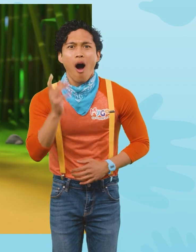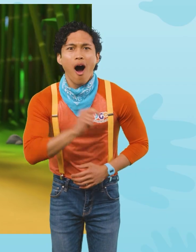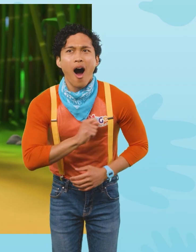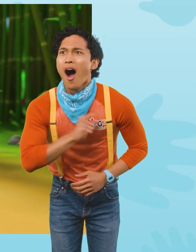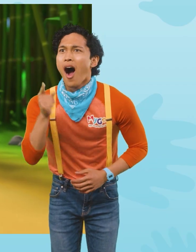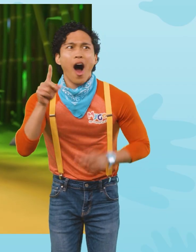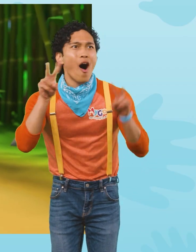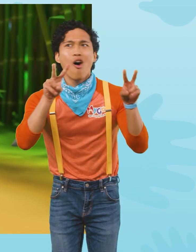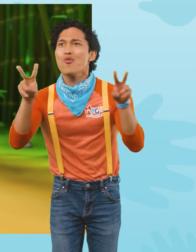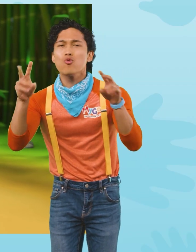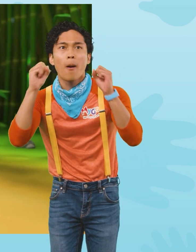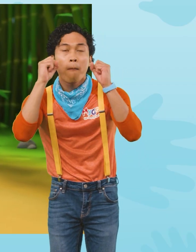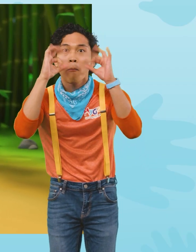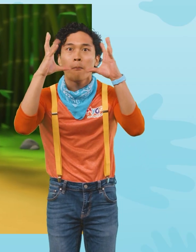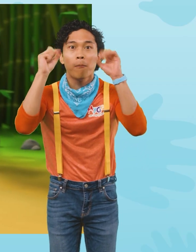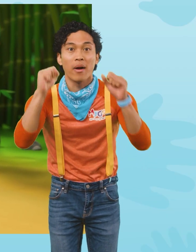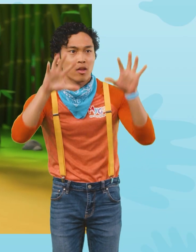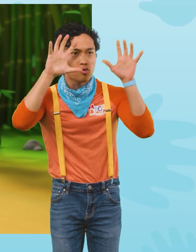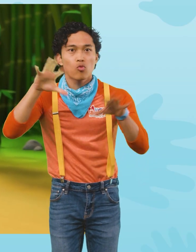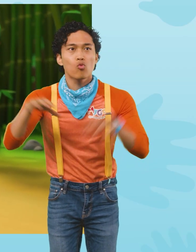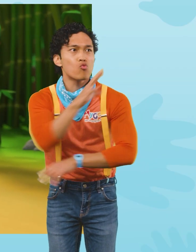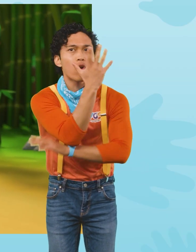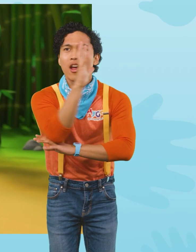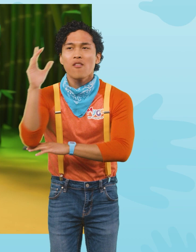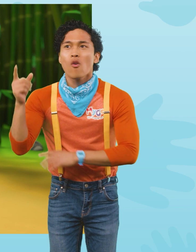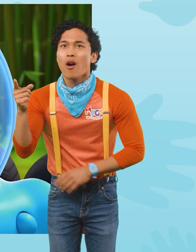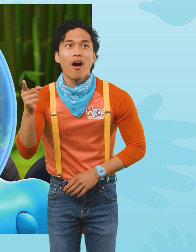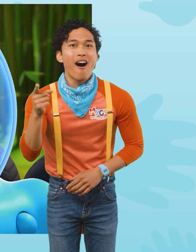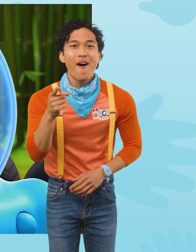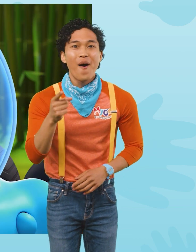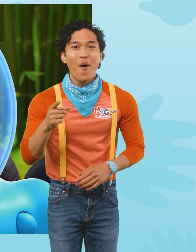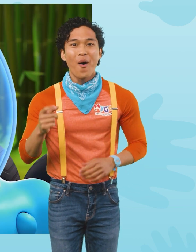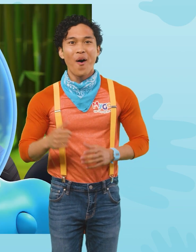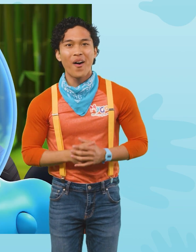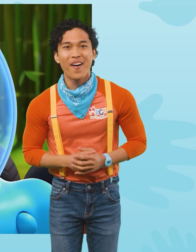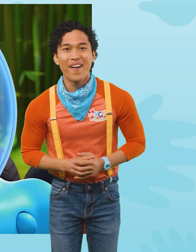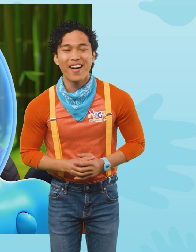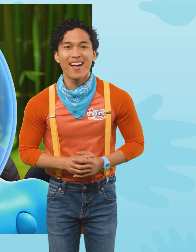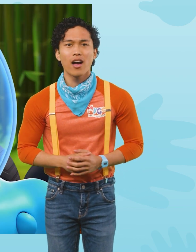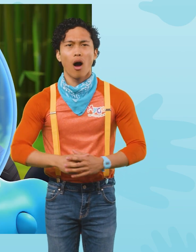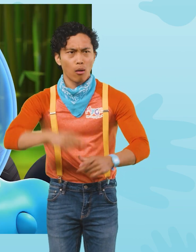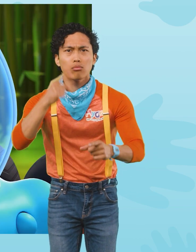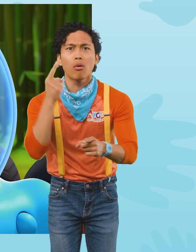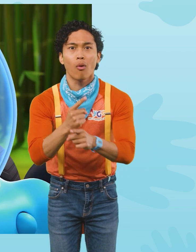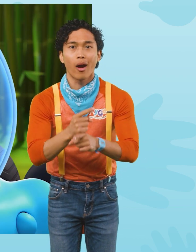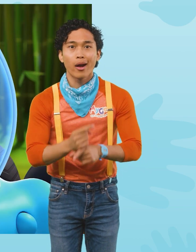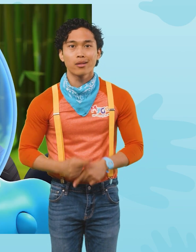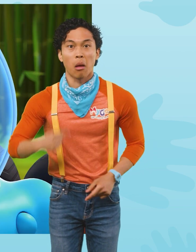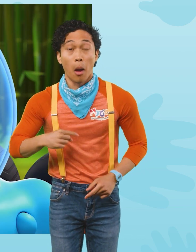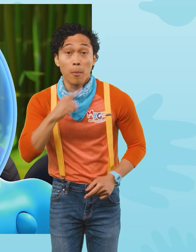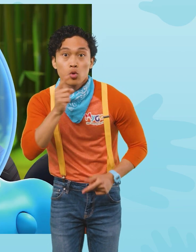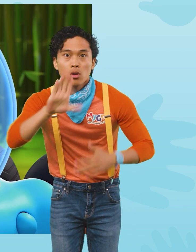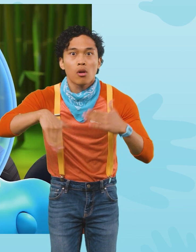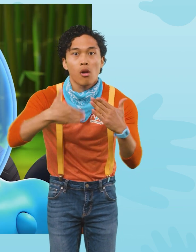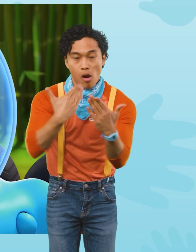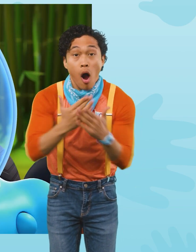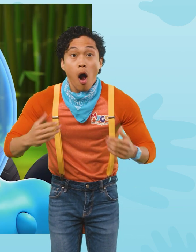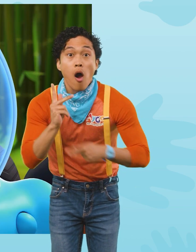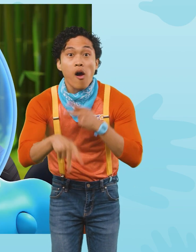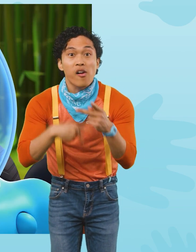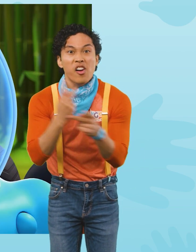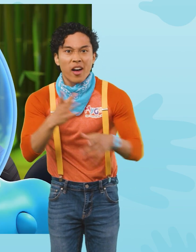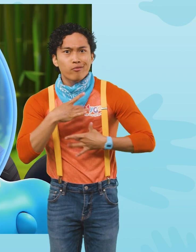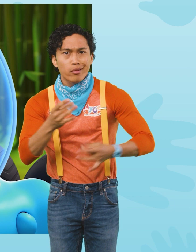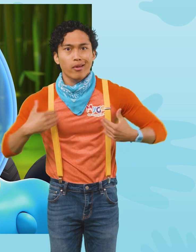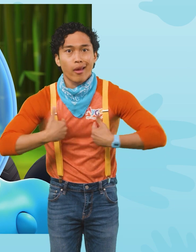Whoa, Tabs! Look at this amazing rainforest. You're right. I bet all kinds of